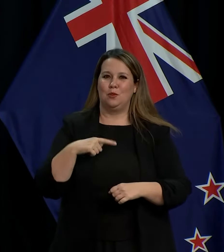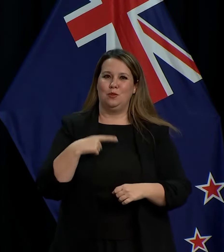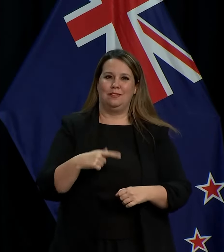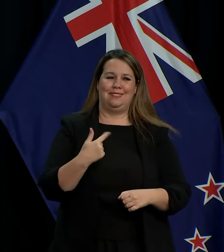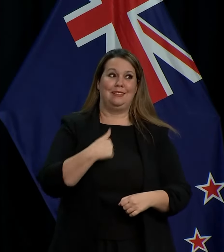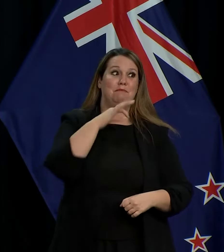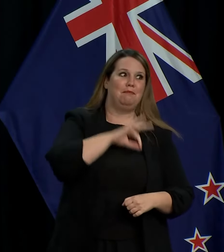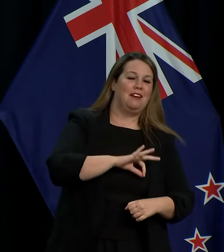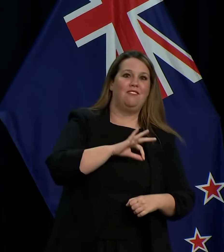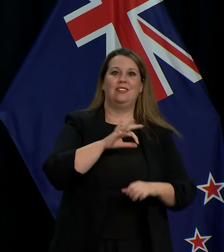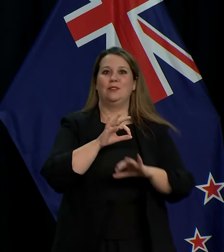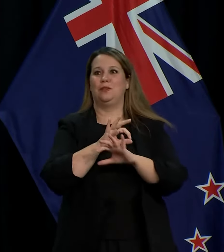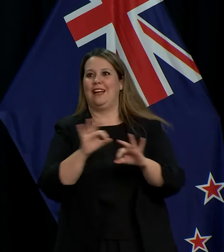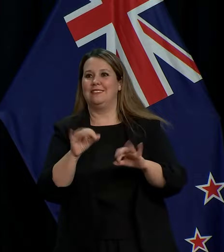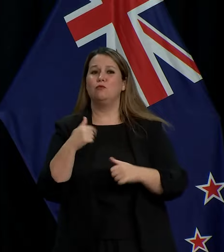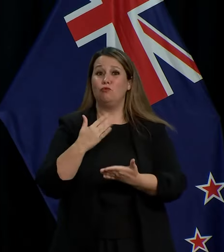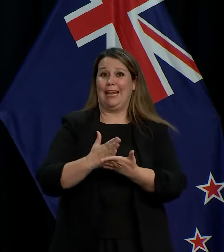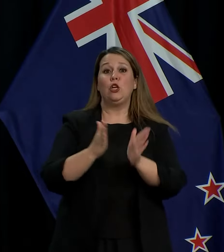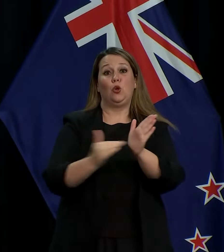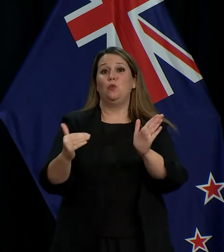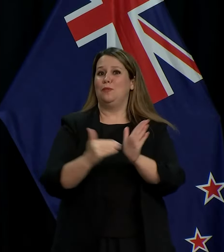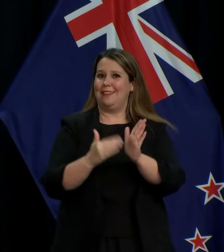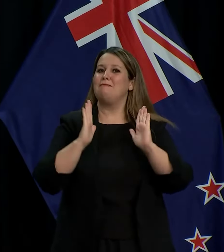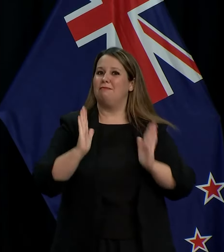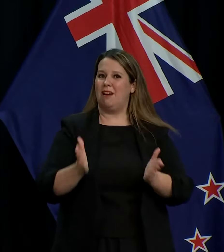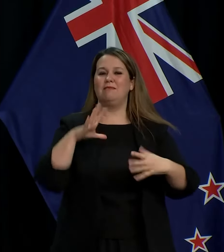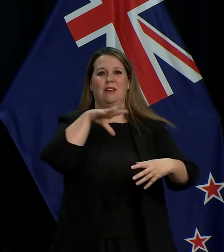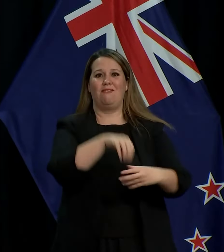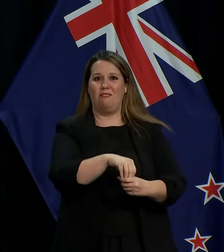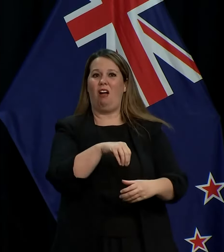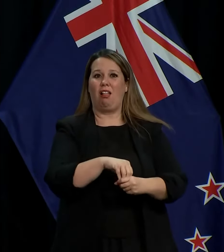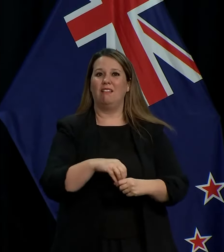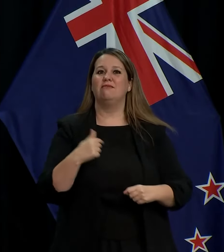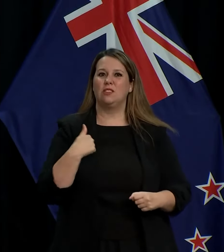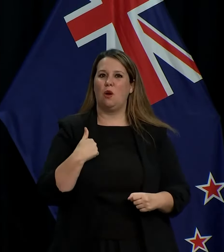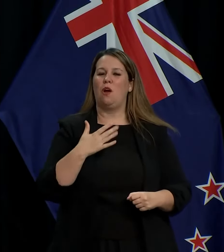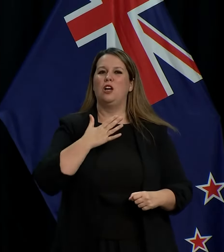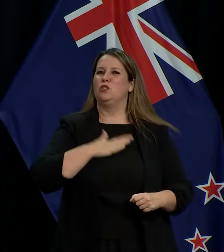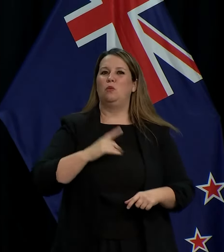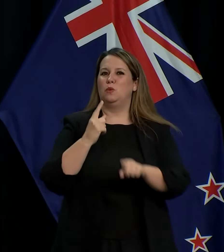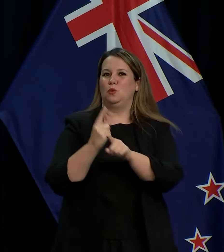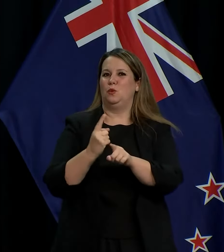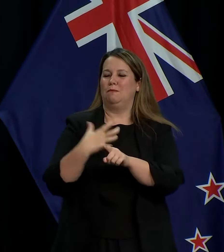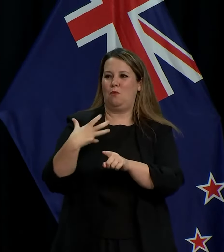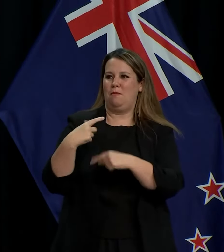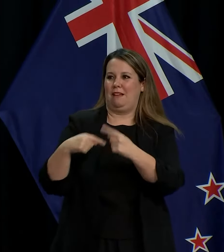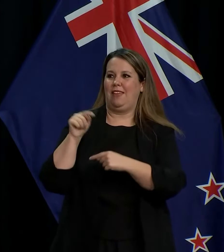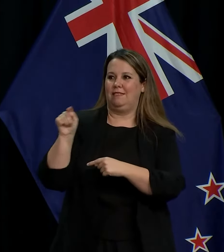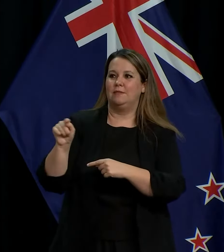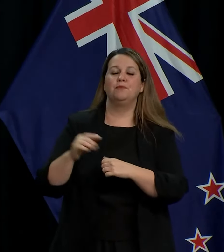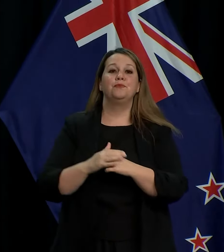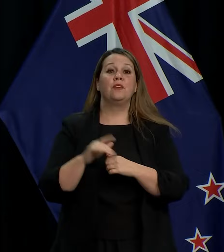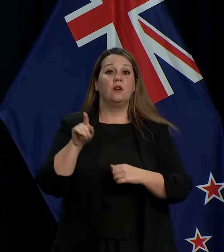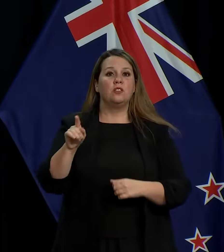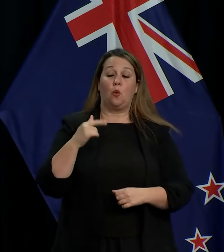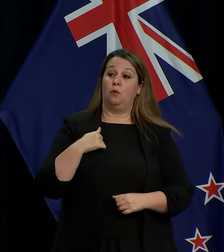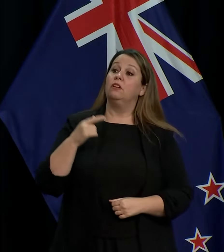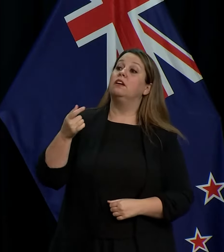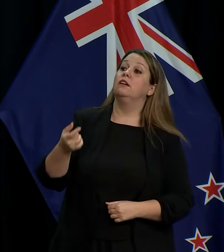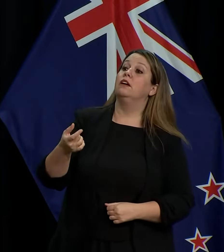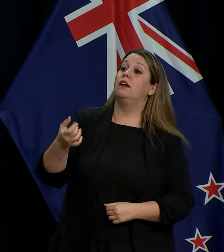play. We do, and we have done, and so I'm not sure I'd want to cede that point at this stage. Do you mind seeing if I just come down the back?